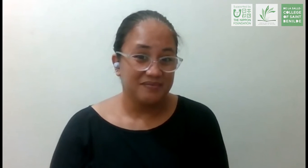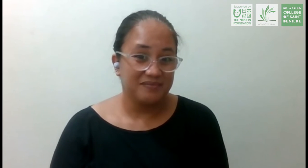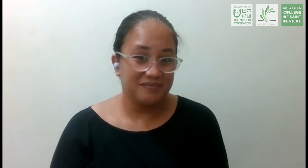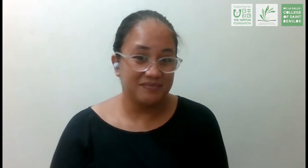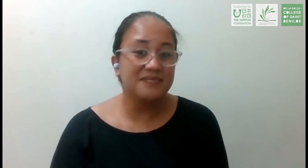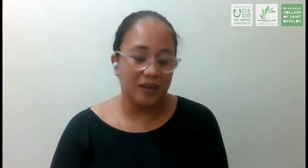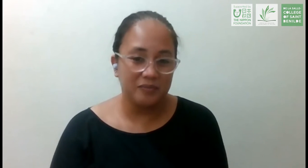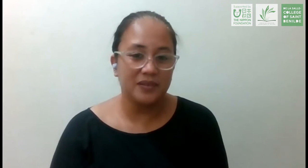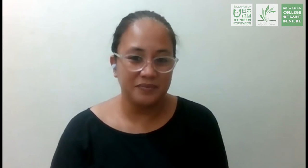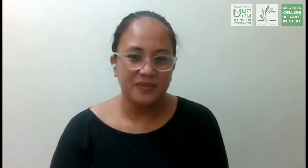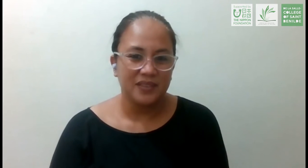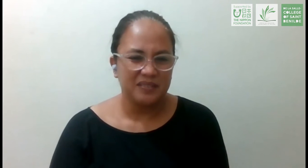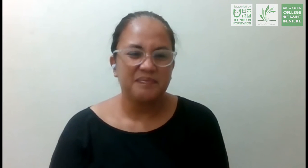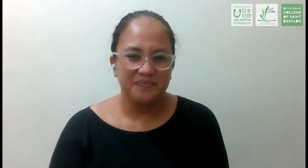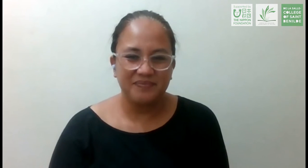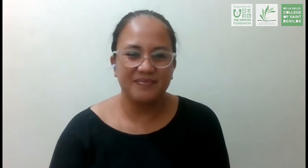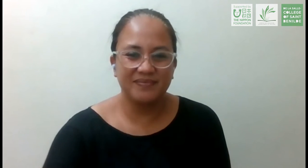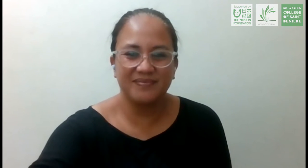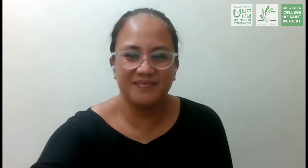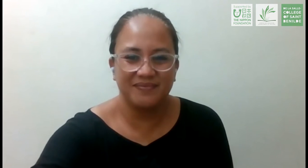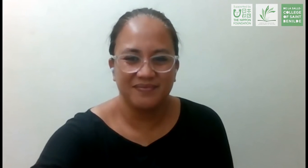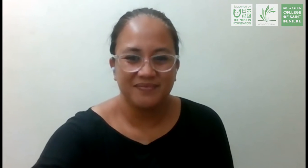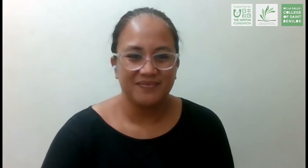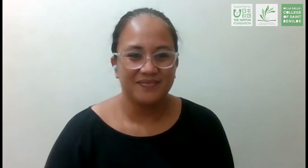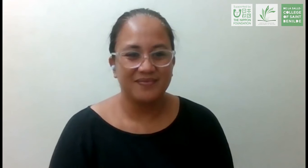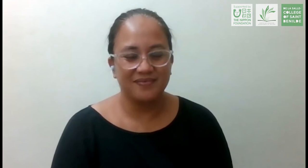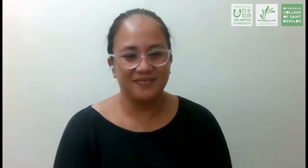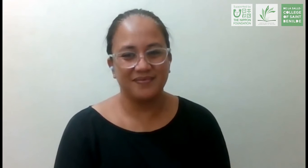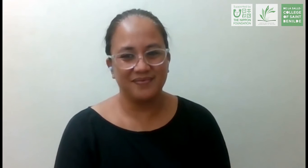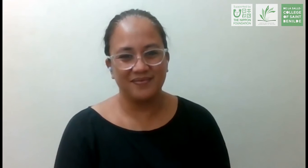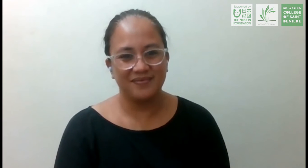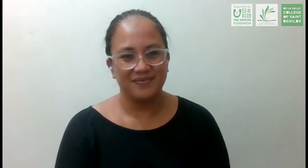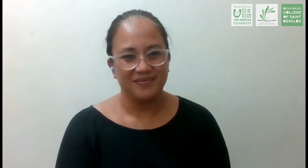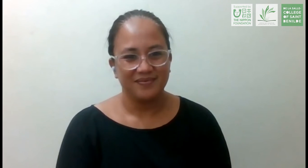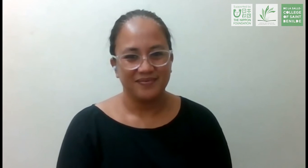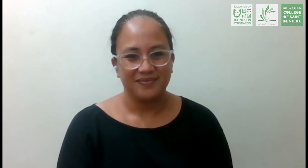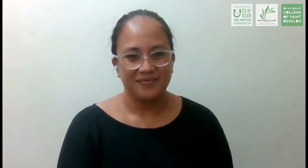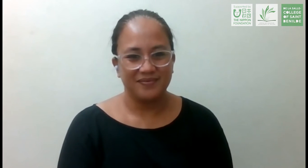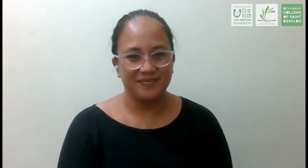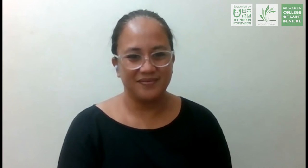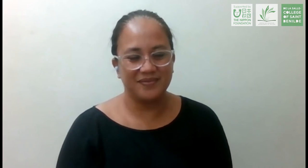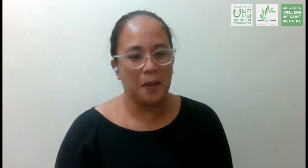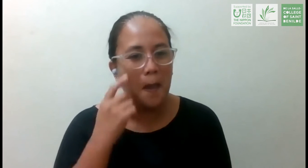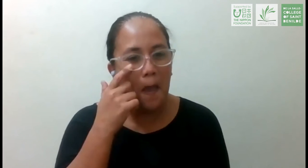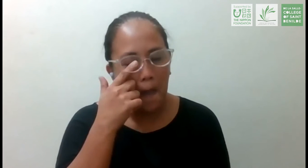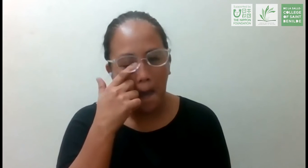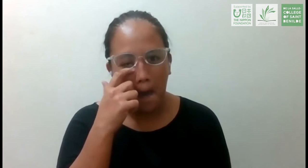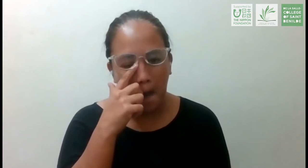Shaq is saying, I think it's better that we use how much. How much? What about you, Yami? Yami?